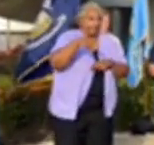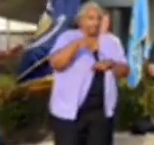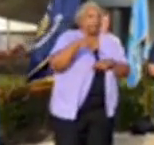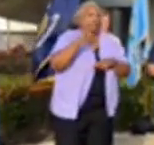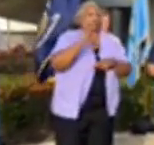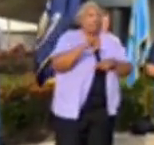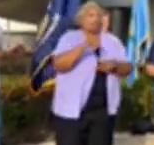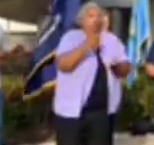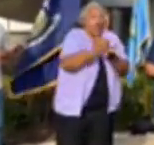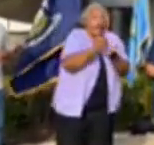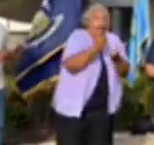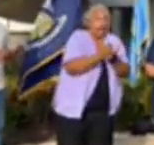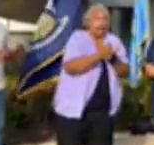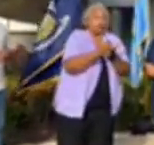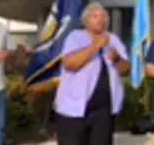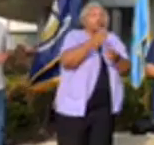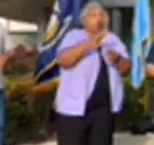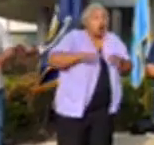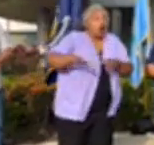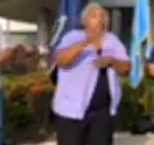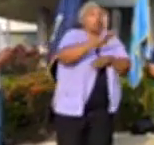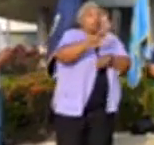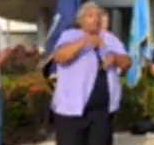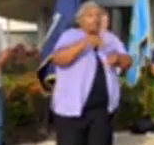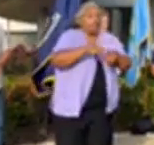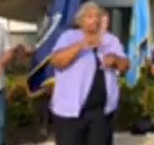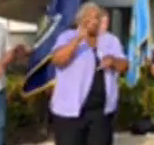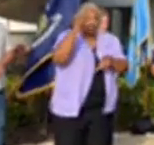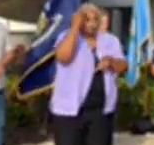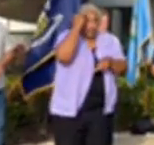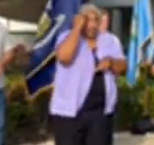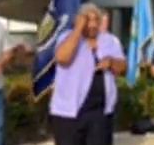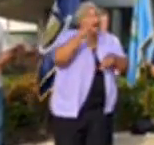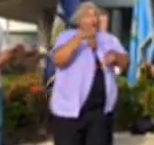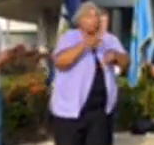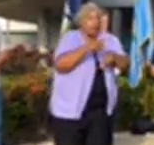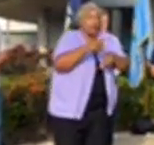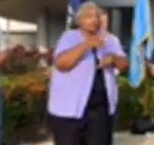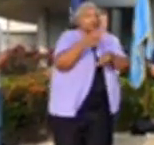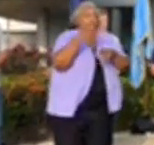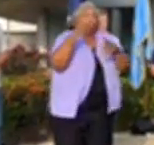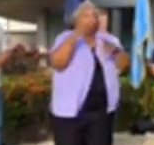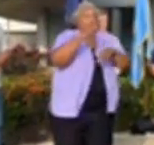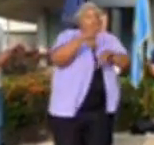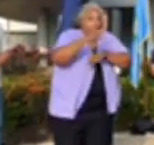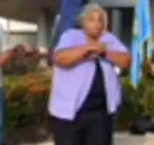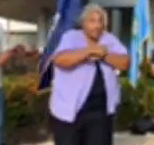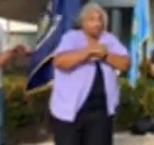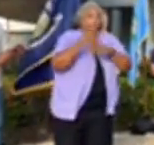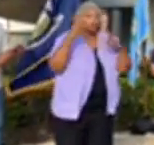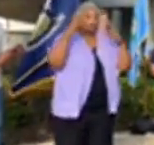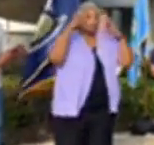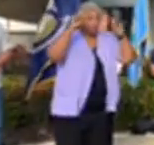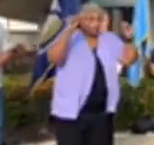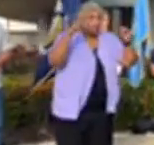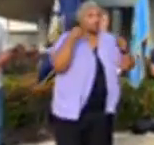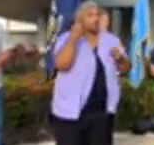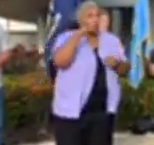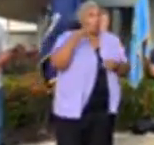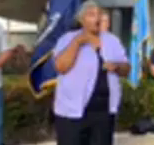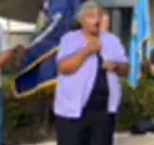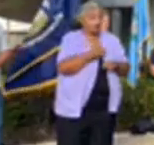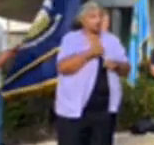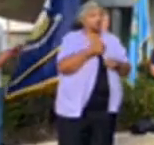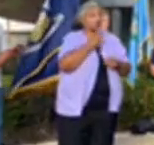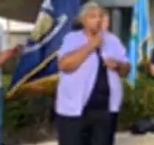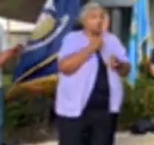empower the nation's mayors and our parish presidents to immediately take the bold actions necessary to protect our people,